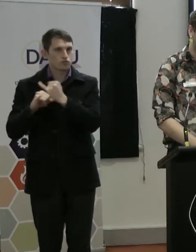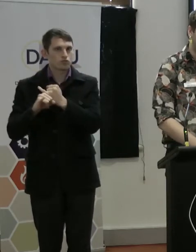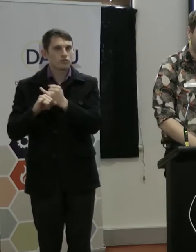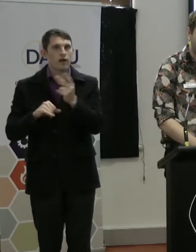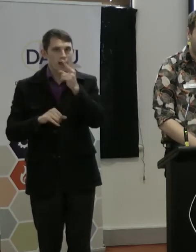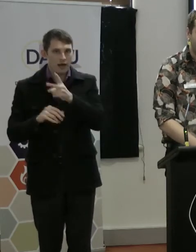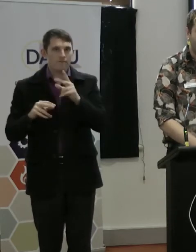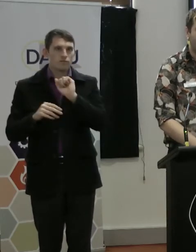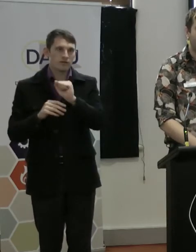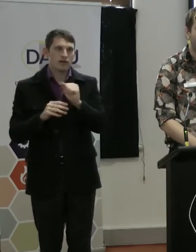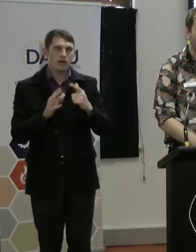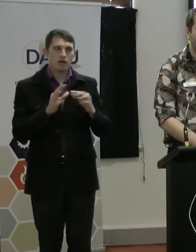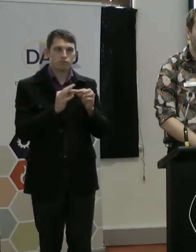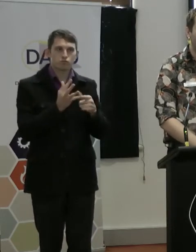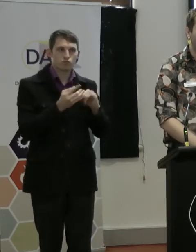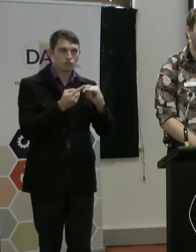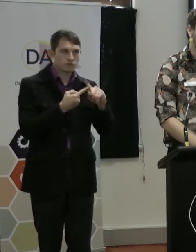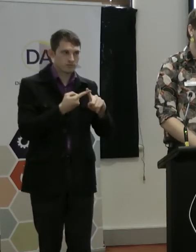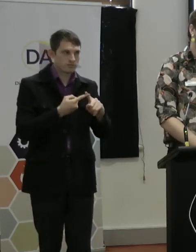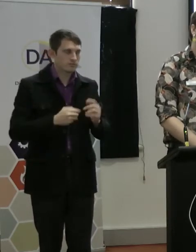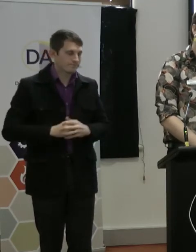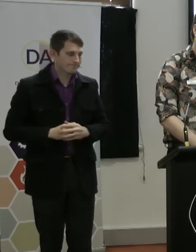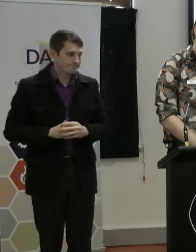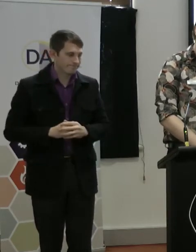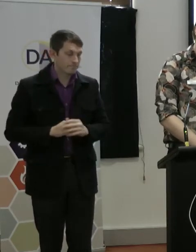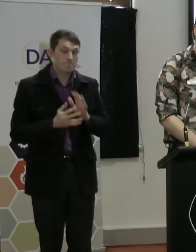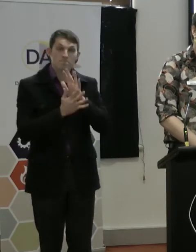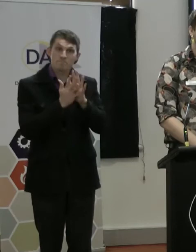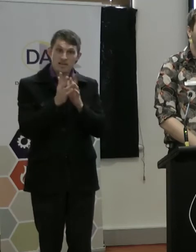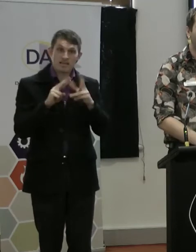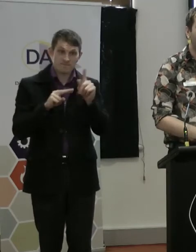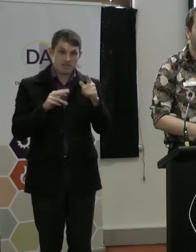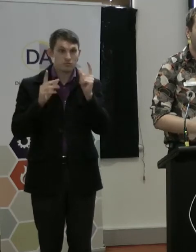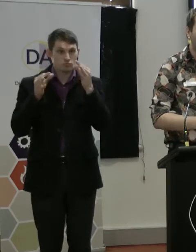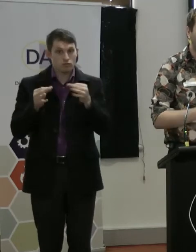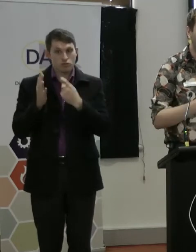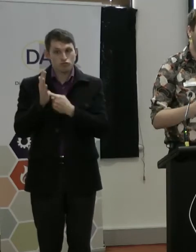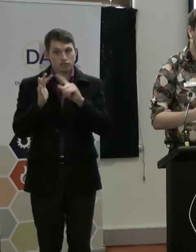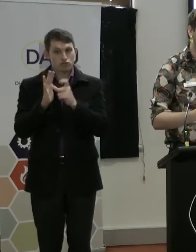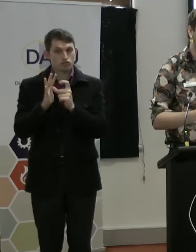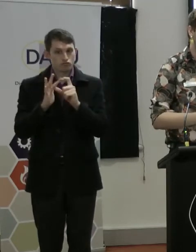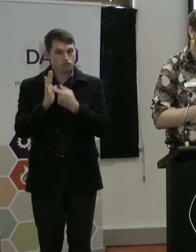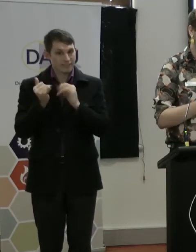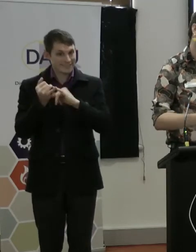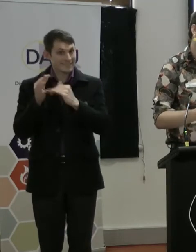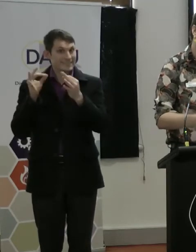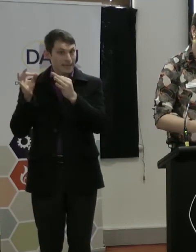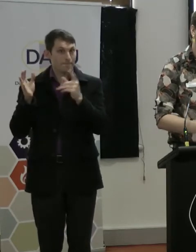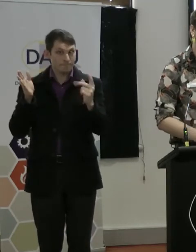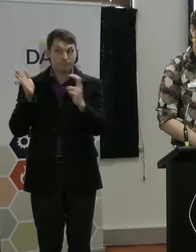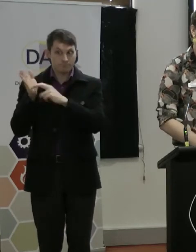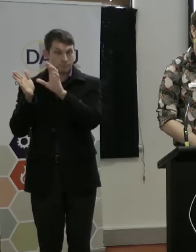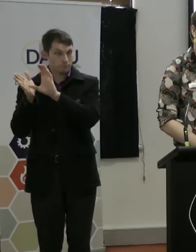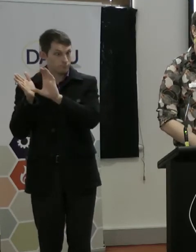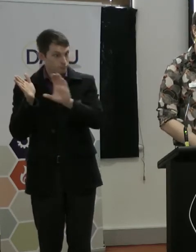they experienced. So what that means is that if someone goes through the redress scheme, they have to sign away